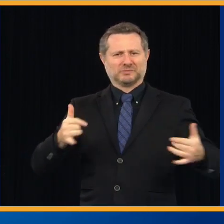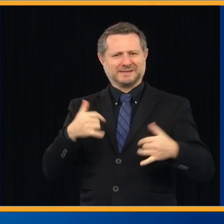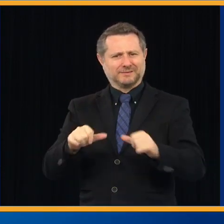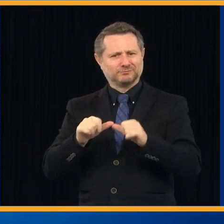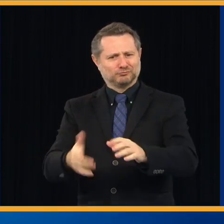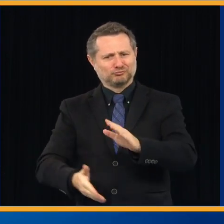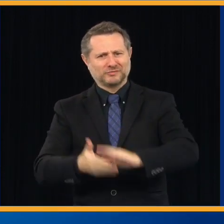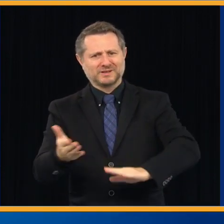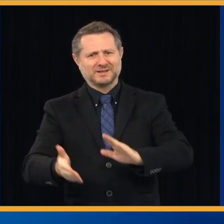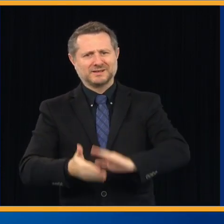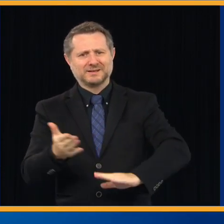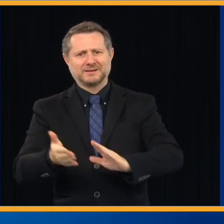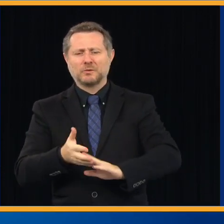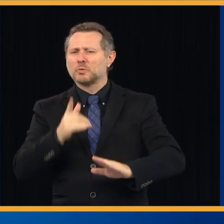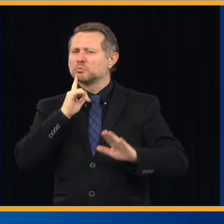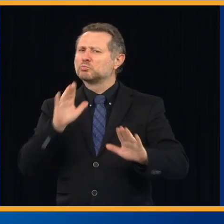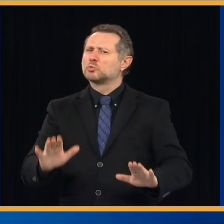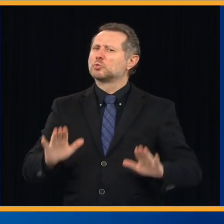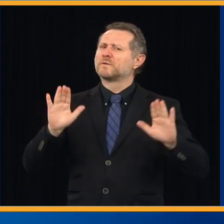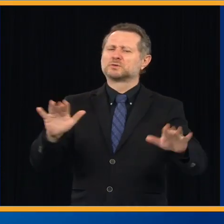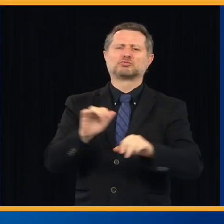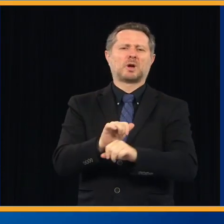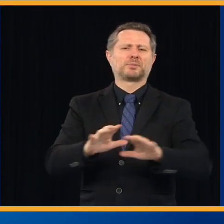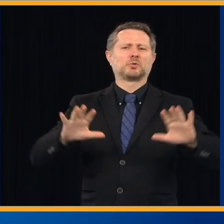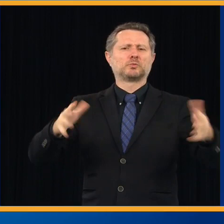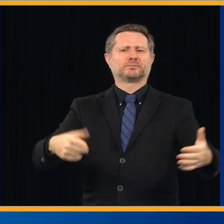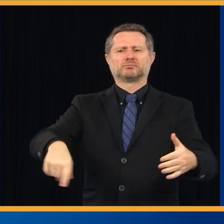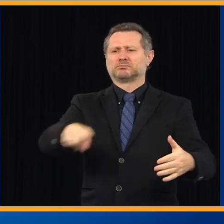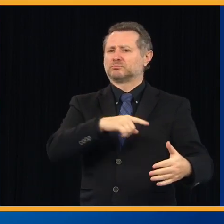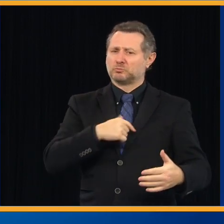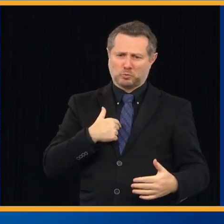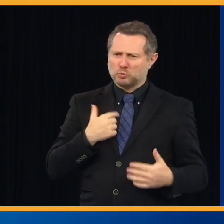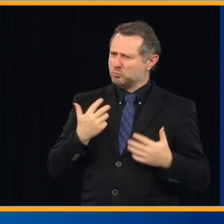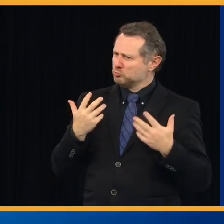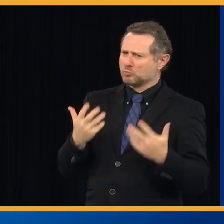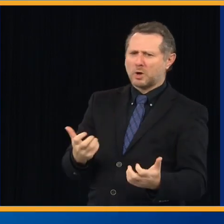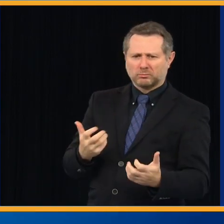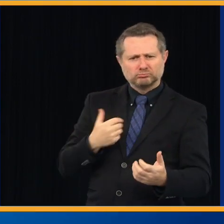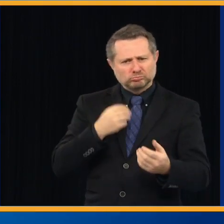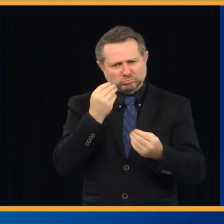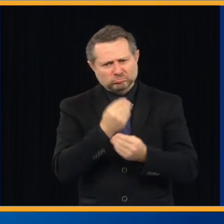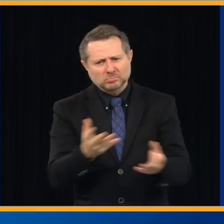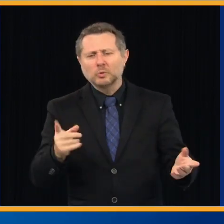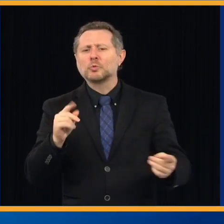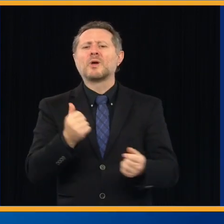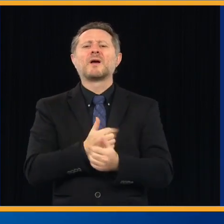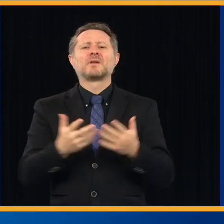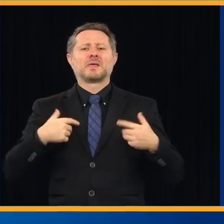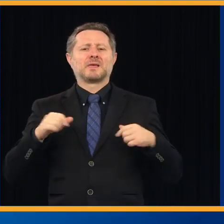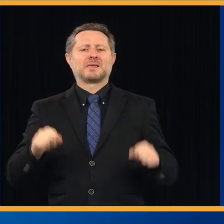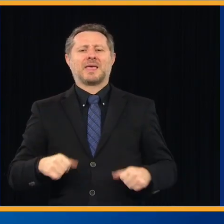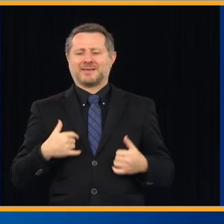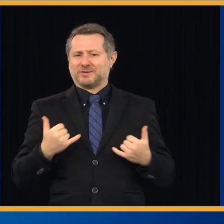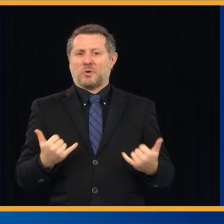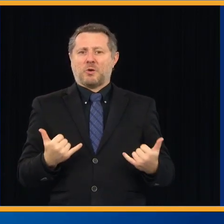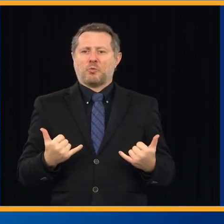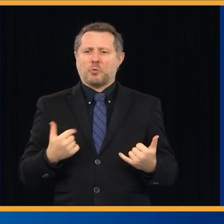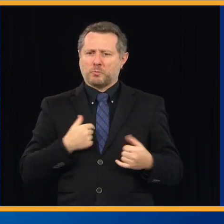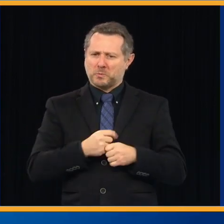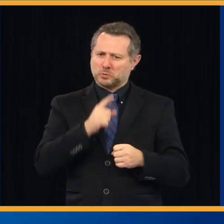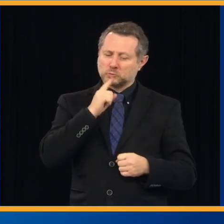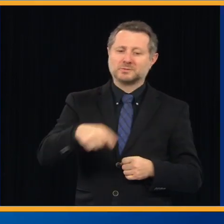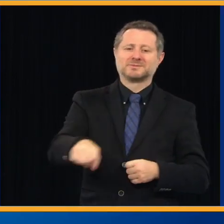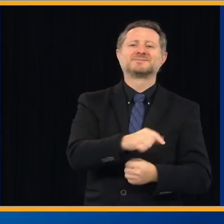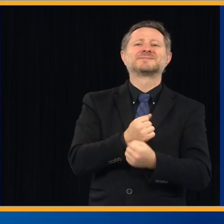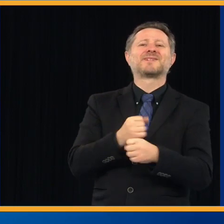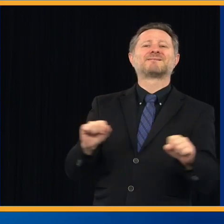an extraordinary job. And we want them to know that we're doing everything we can do to keep them safe.